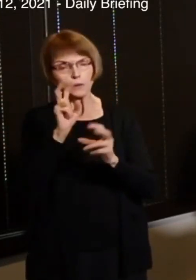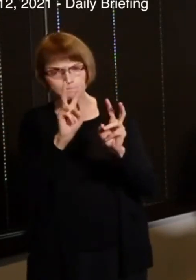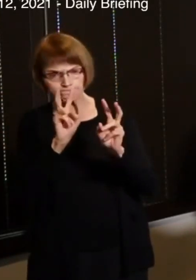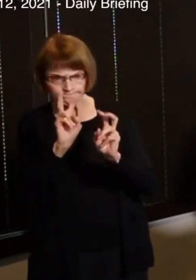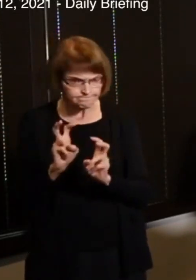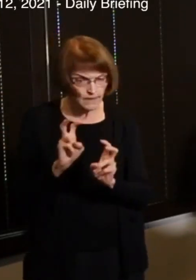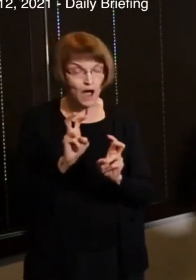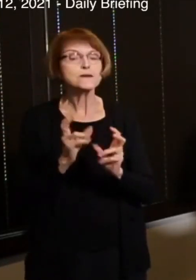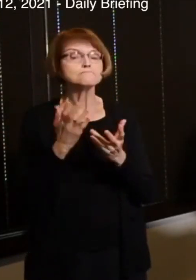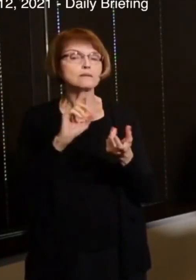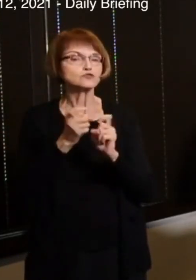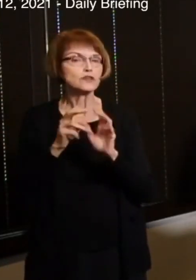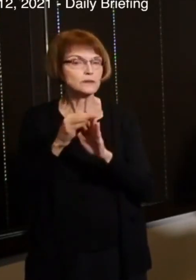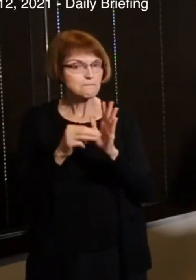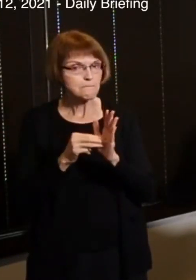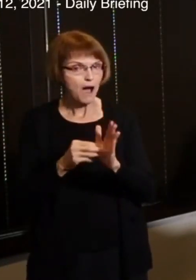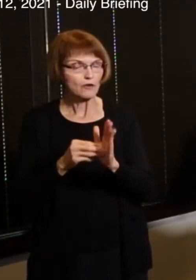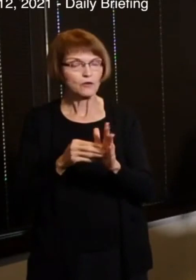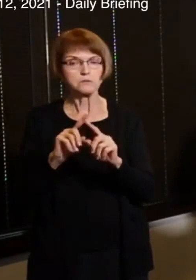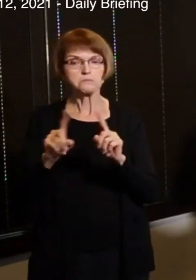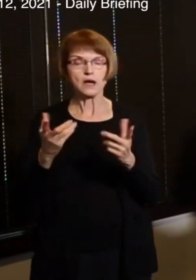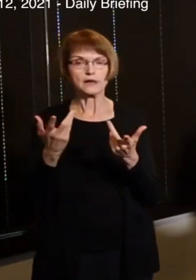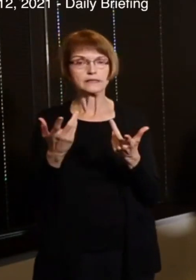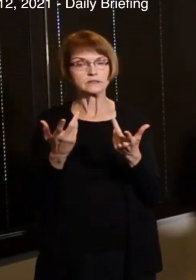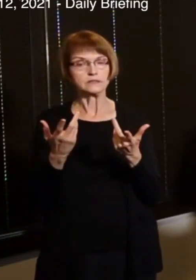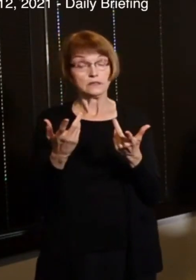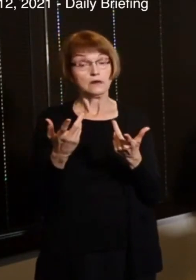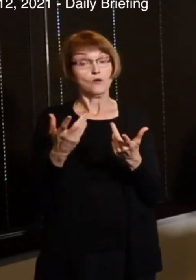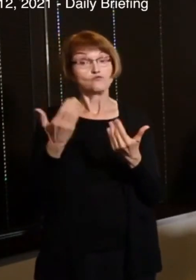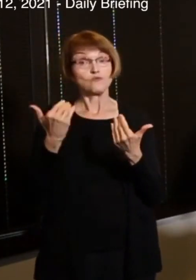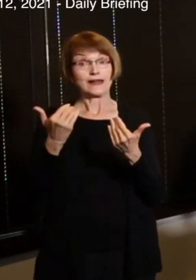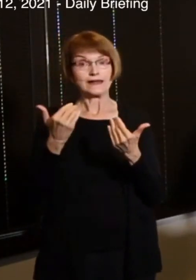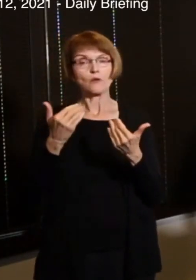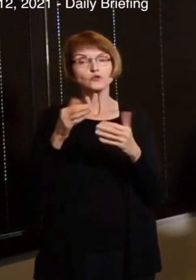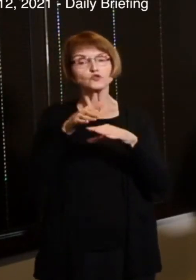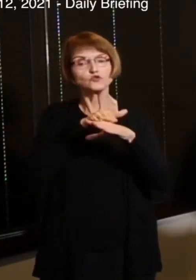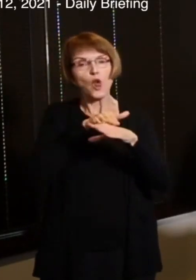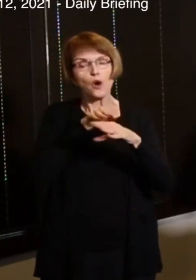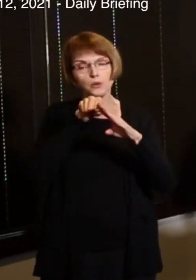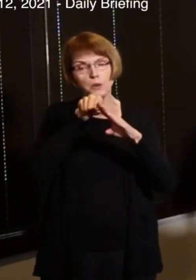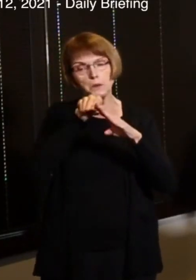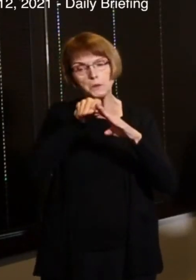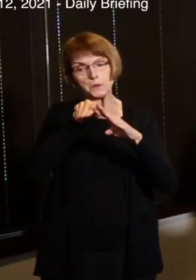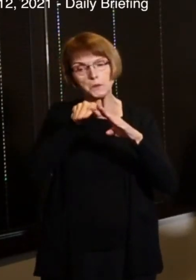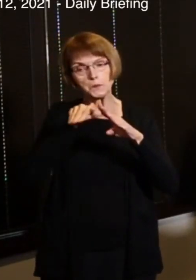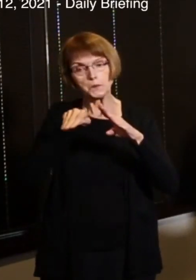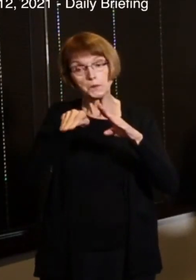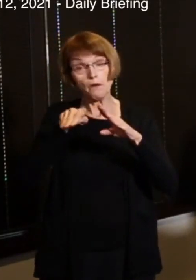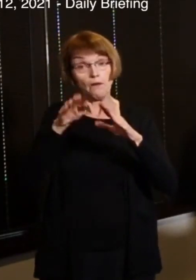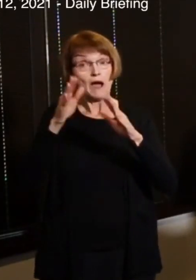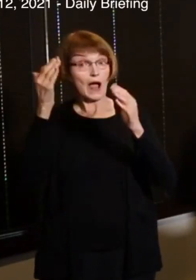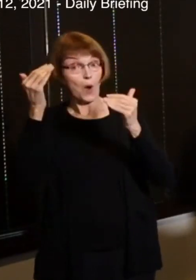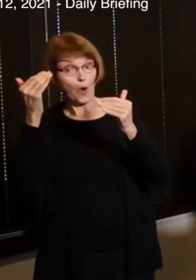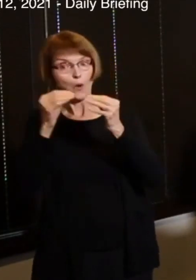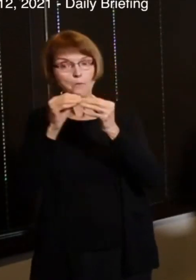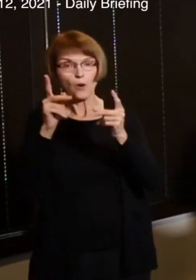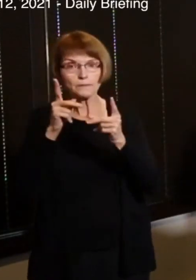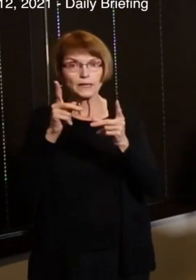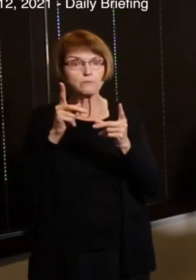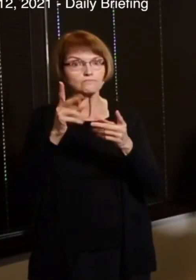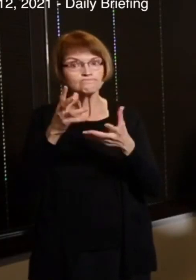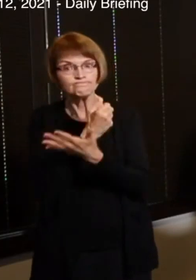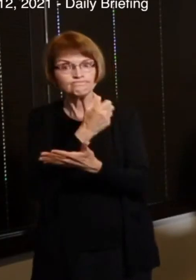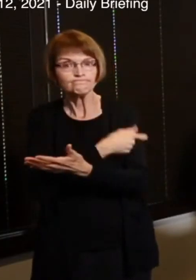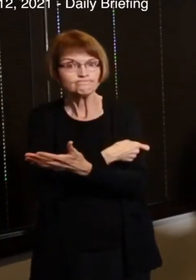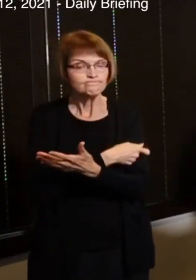But tracking fairly closely. It's a gradual decline right now. Hopefully with more people becoming vaccinated